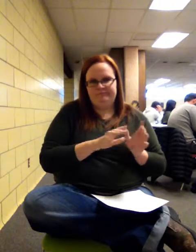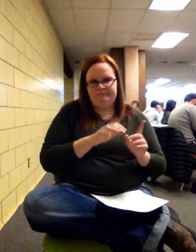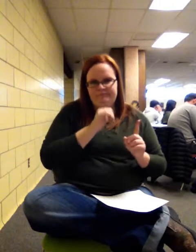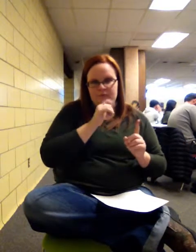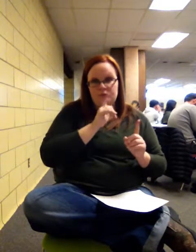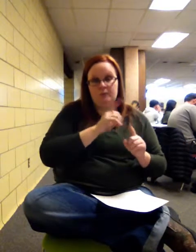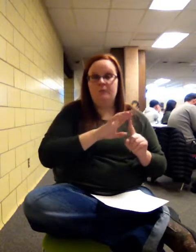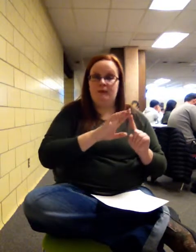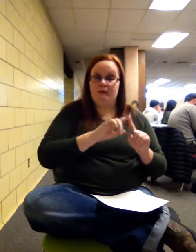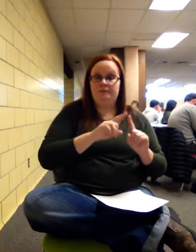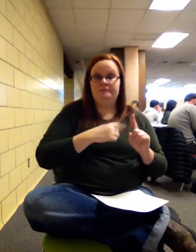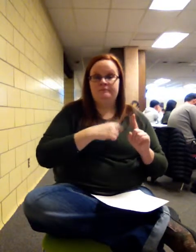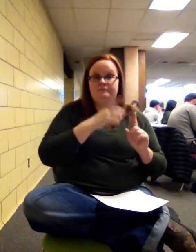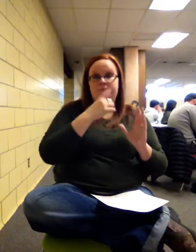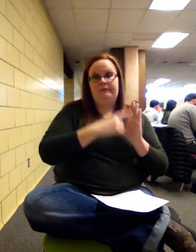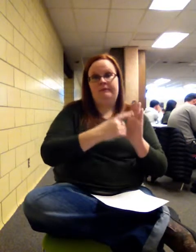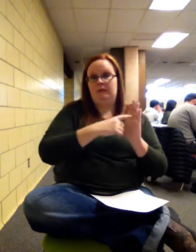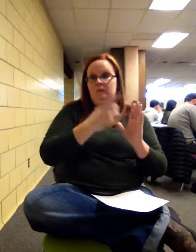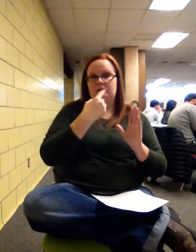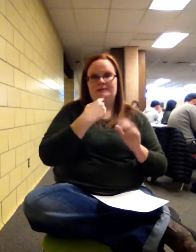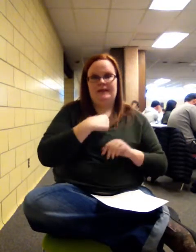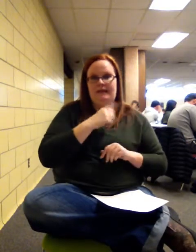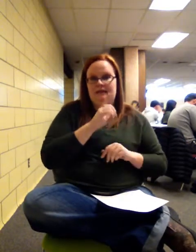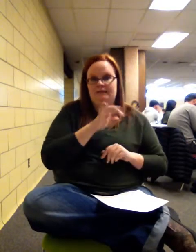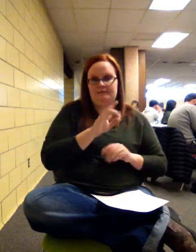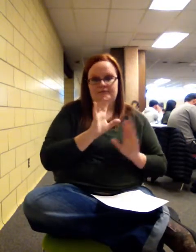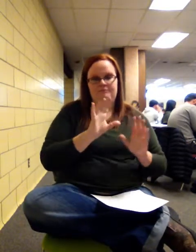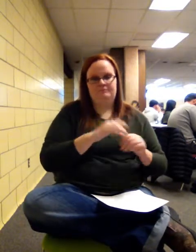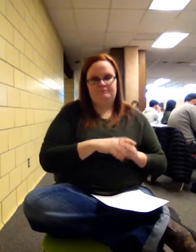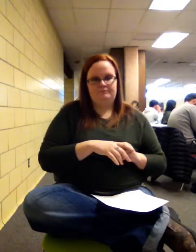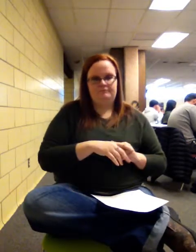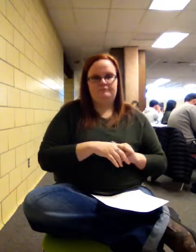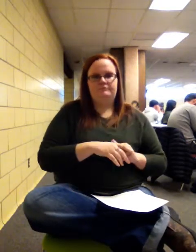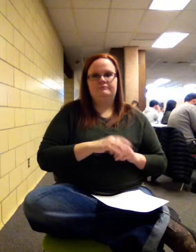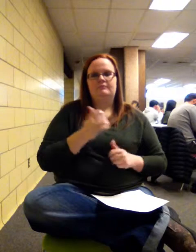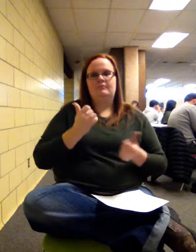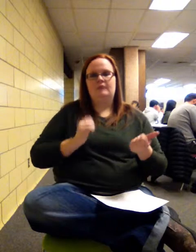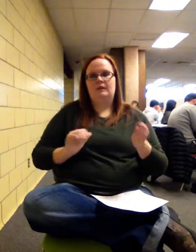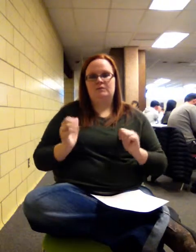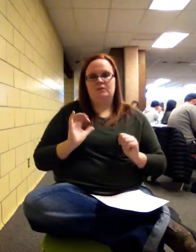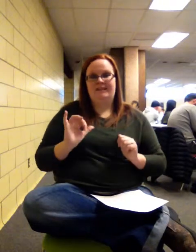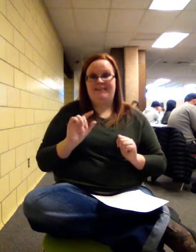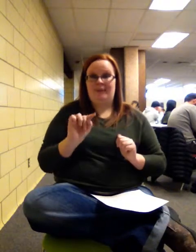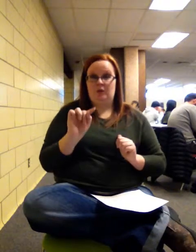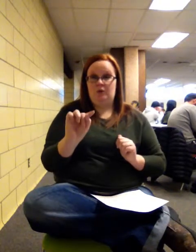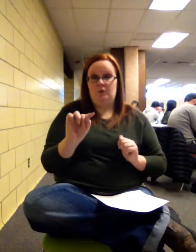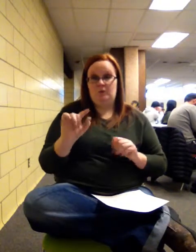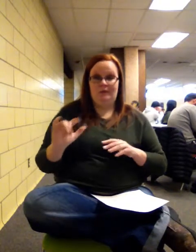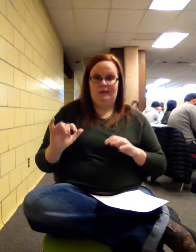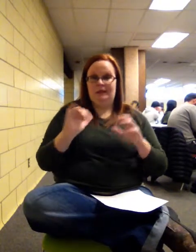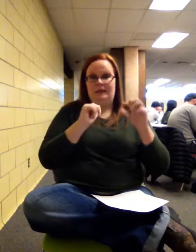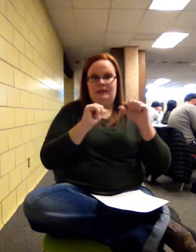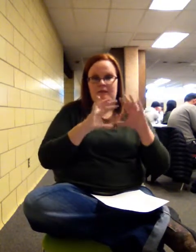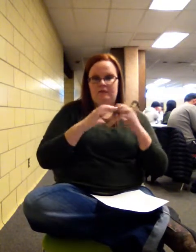Okay, so that was this morning before class. Let's pretend like you leave class, and you go out,